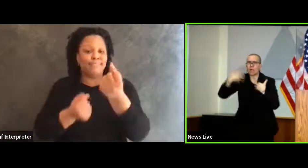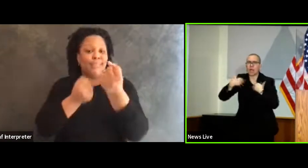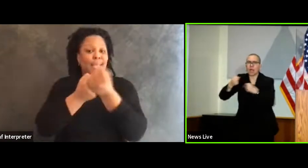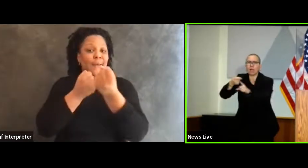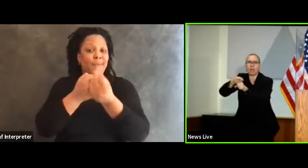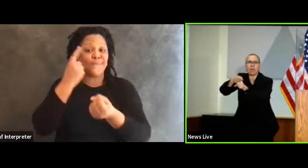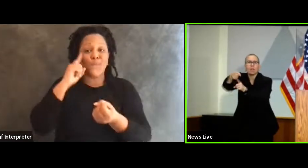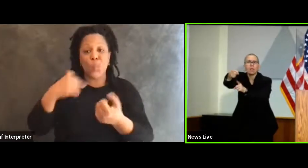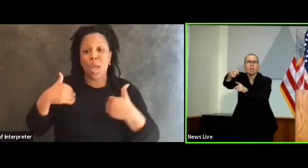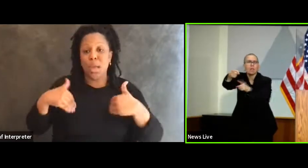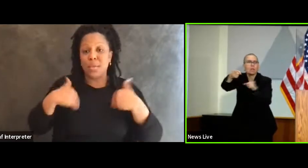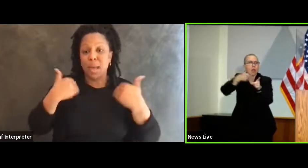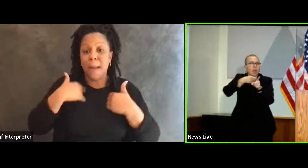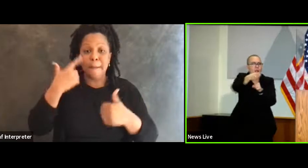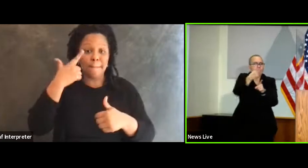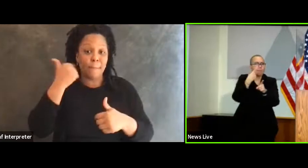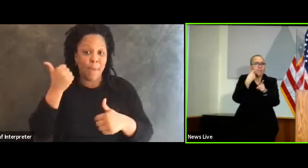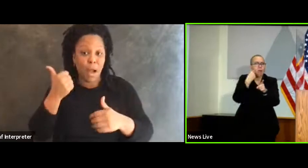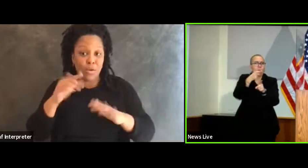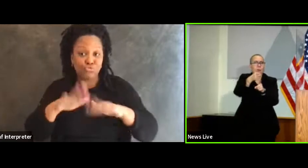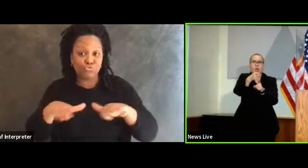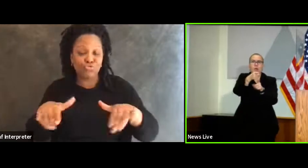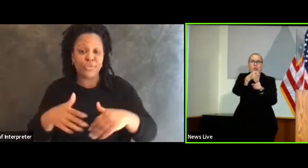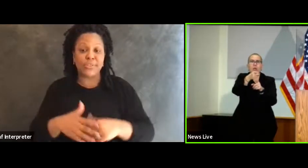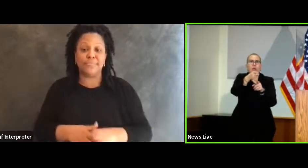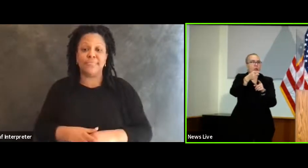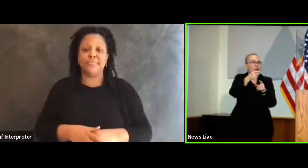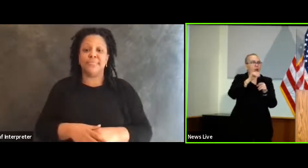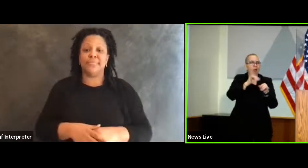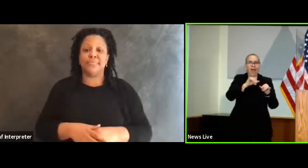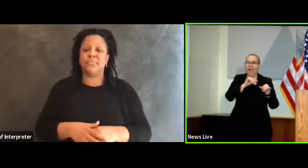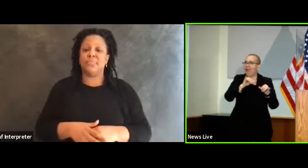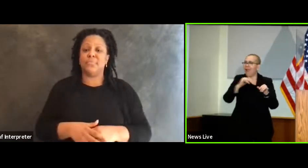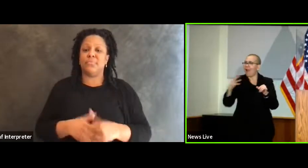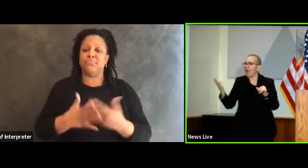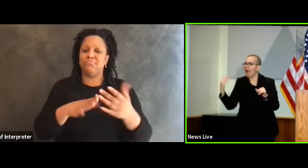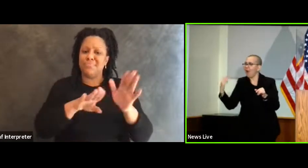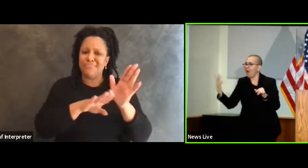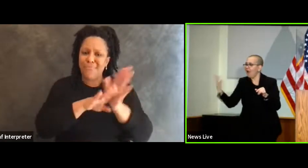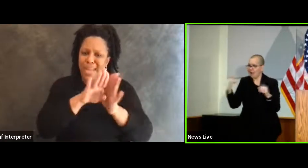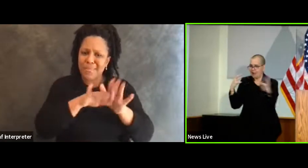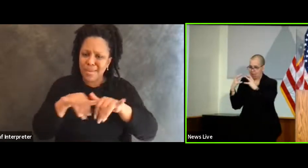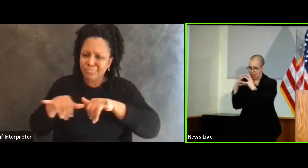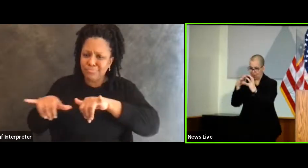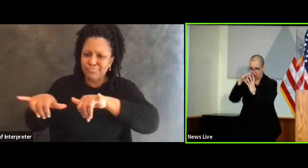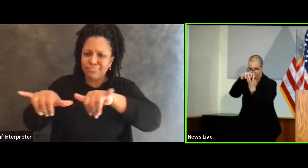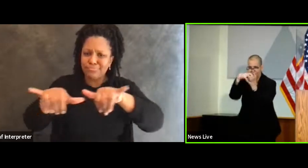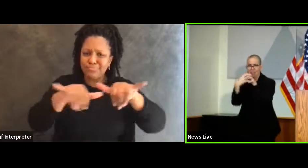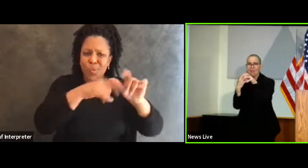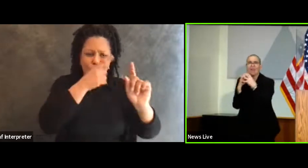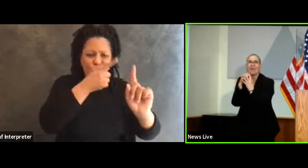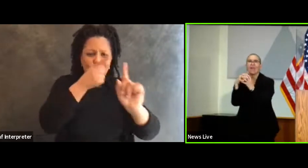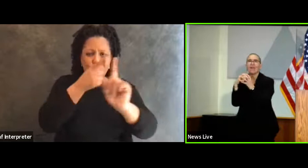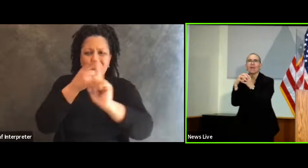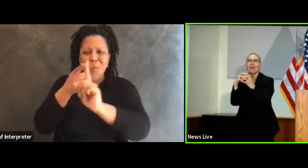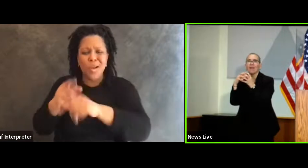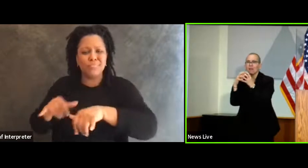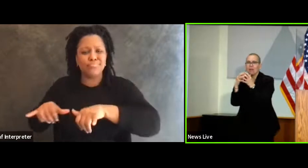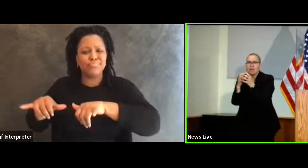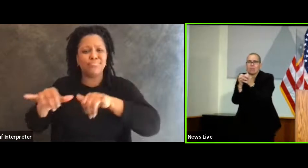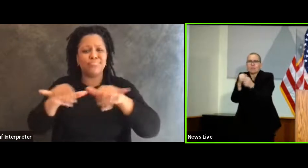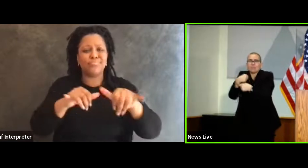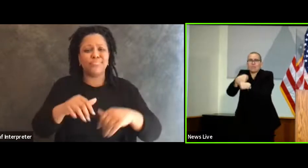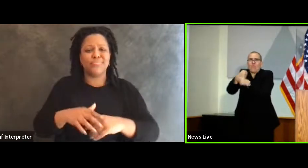among children, to develop common agendas. NAMI is a really good example of